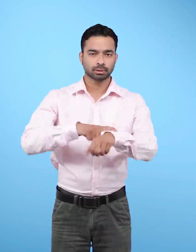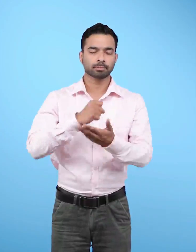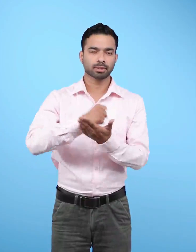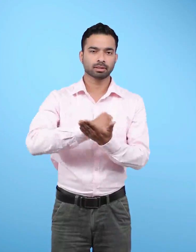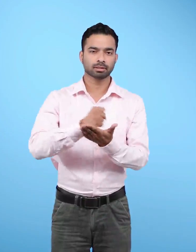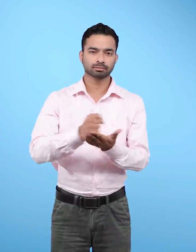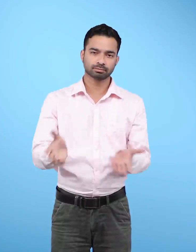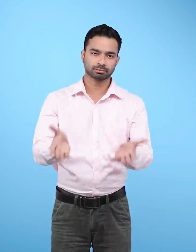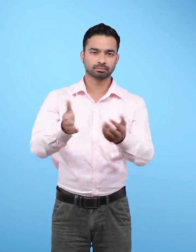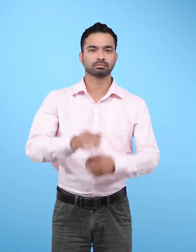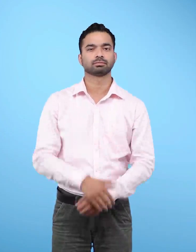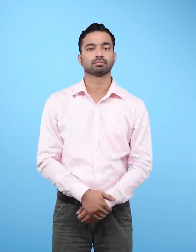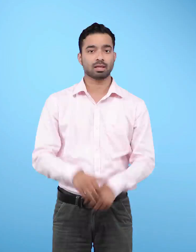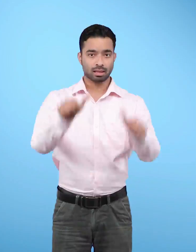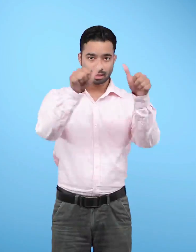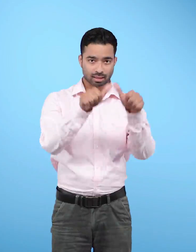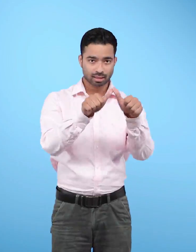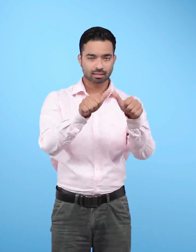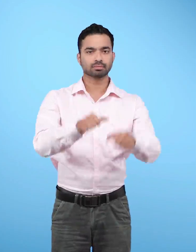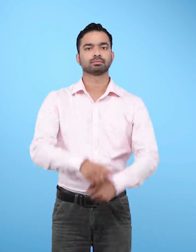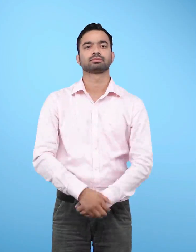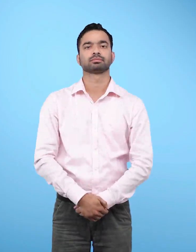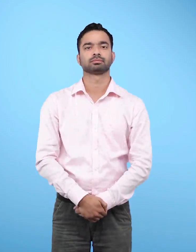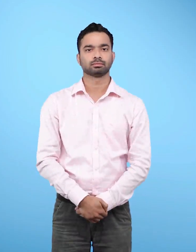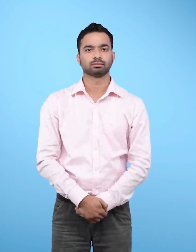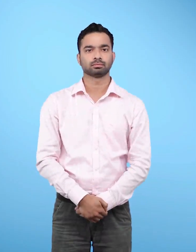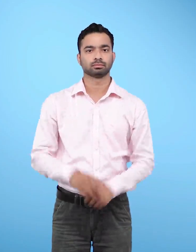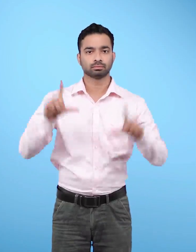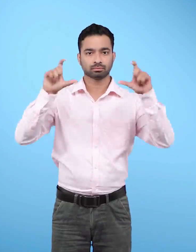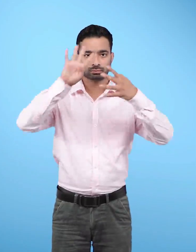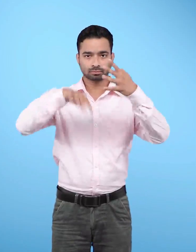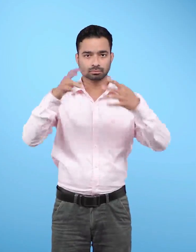Practice time. A. Look at the table.